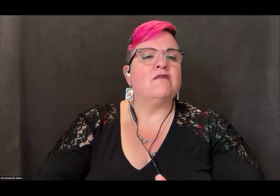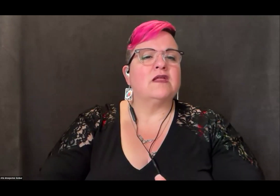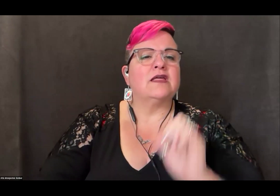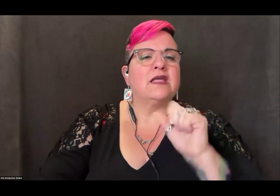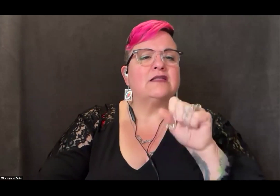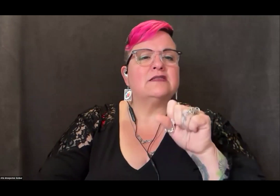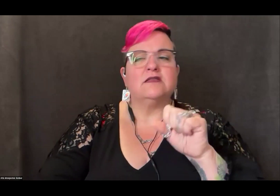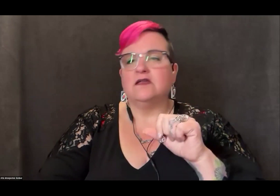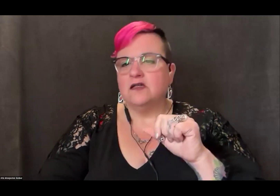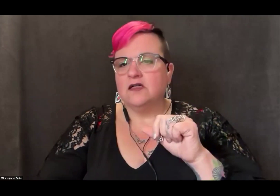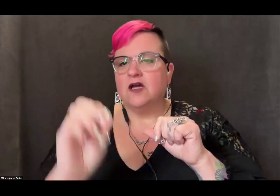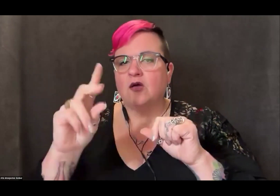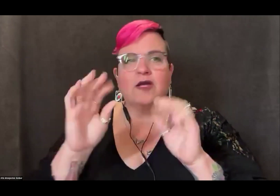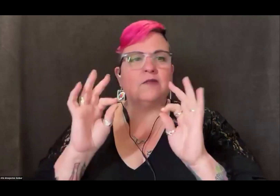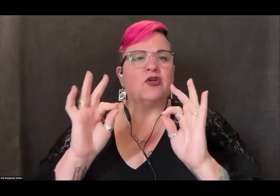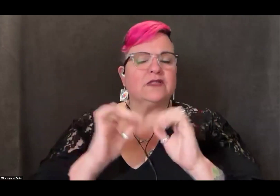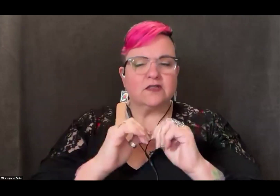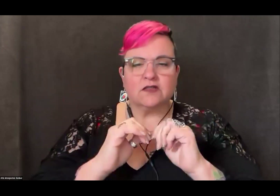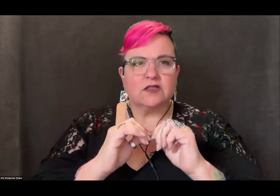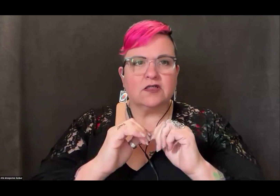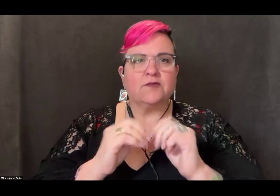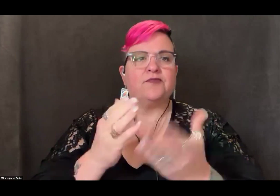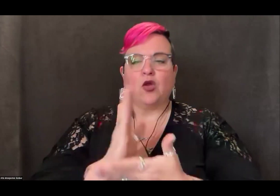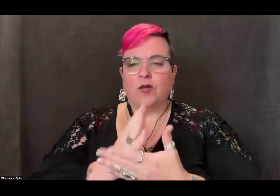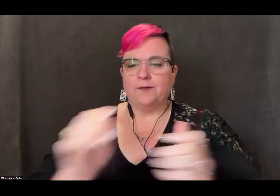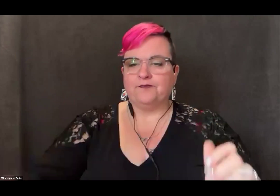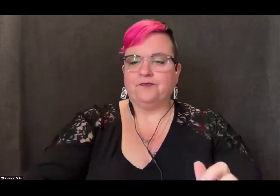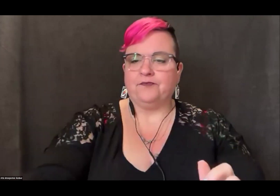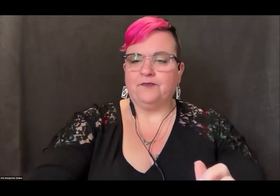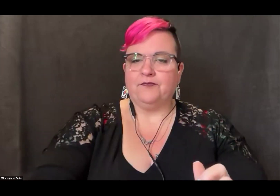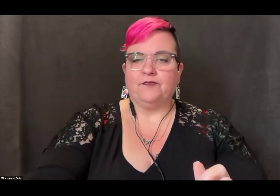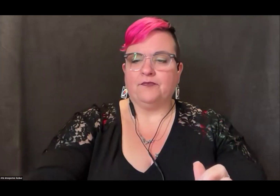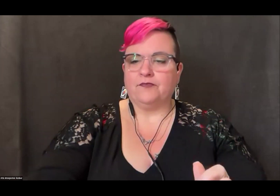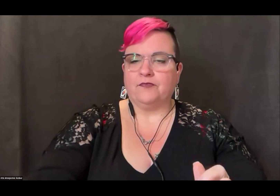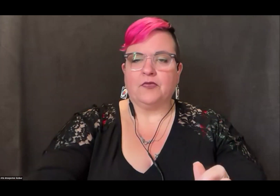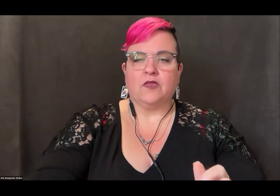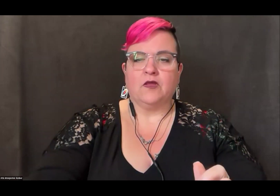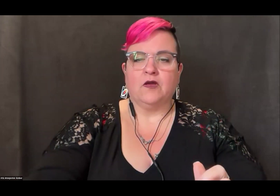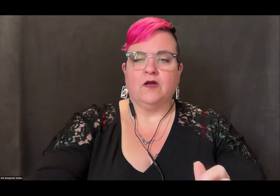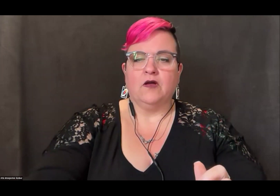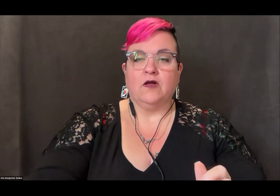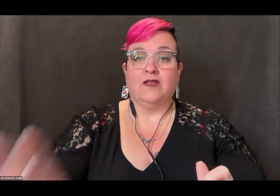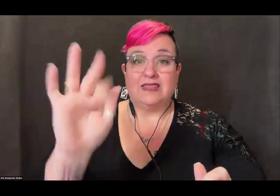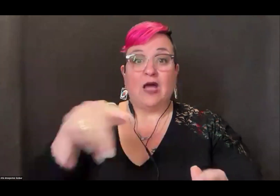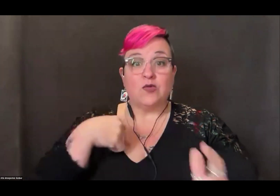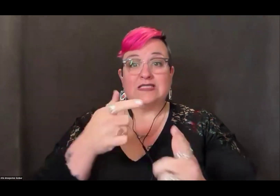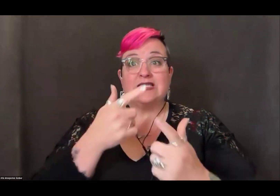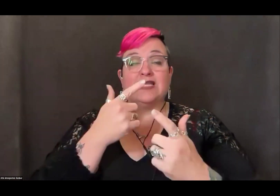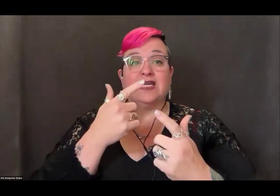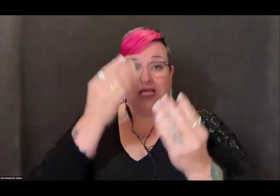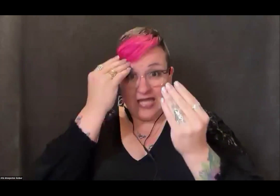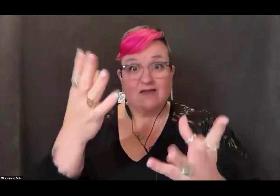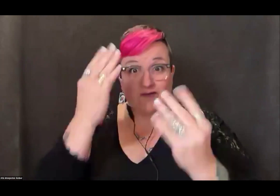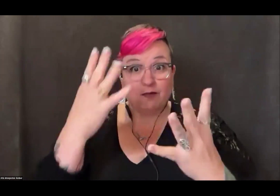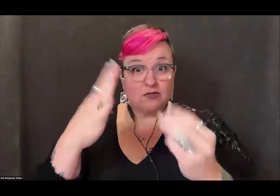Yes. Okay, perfect. All right. So that was an